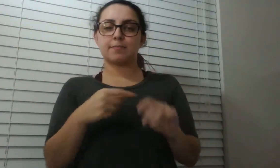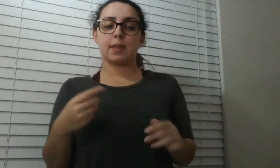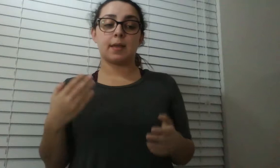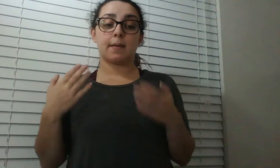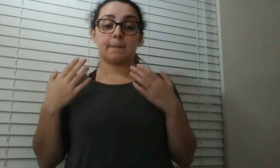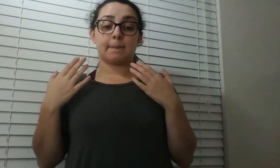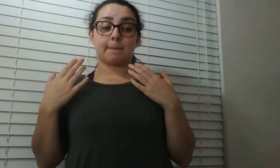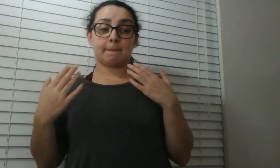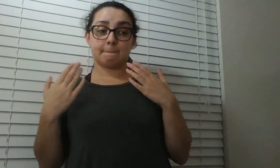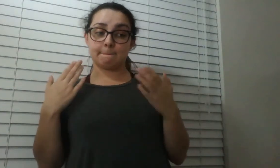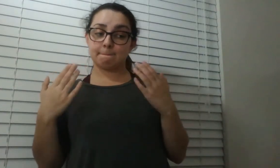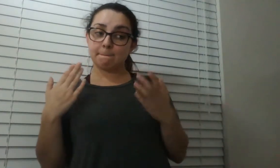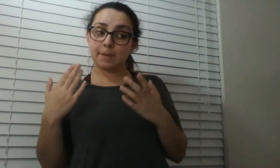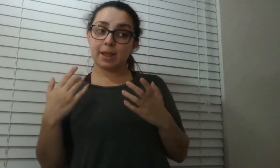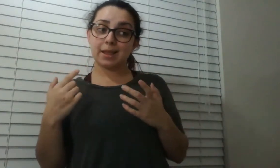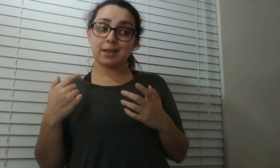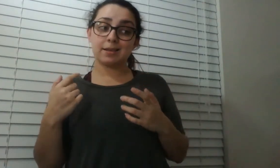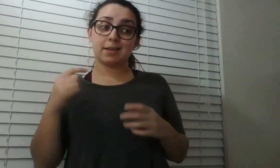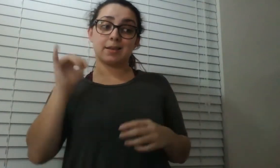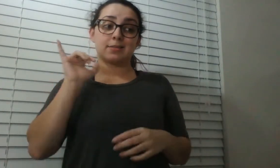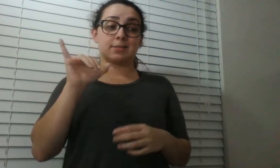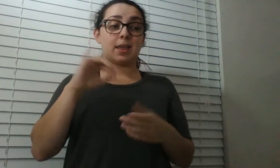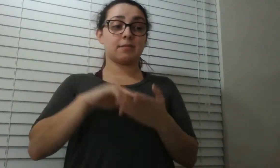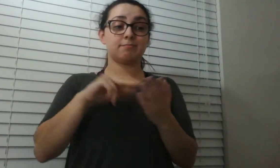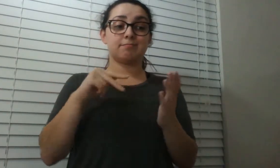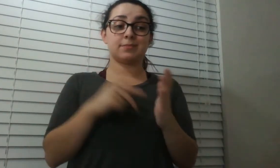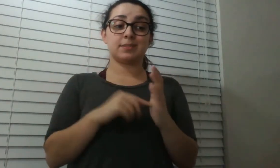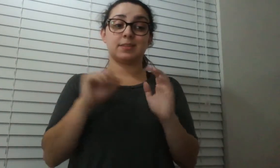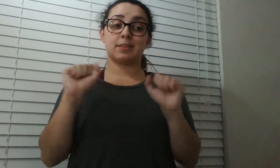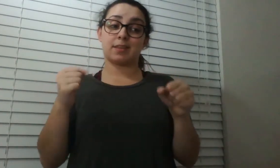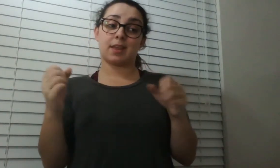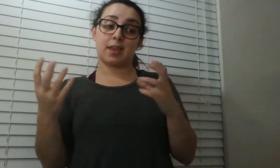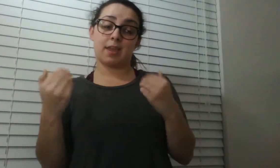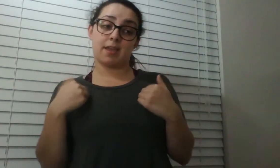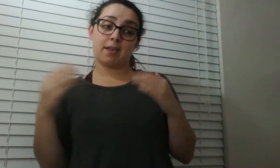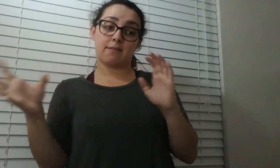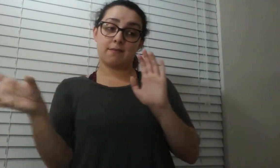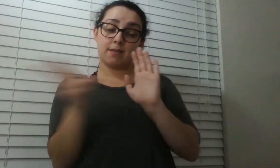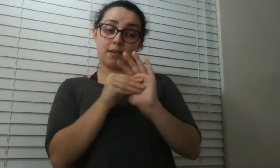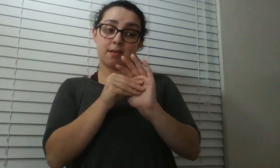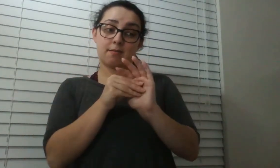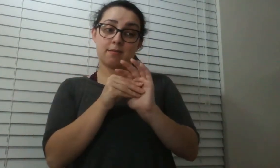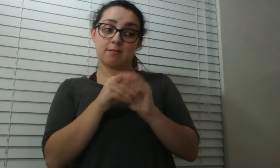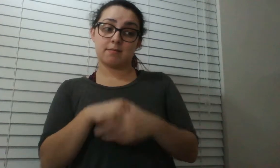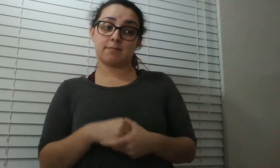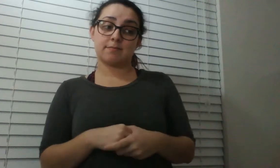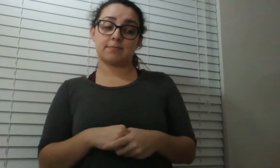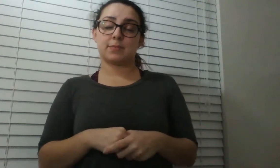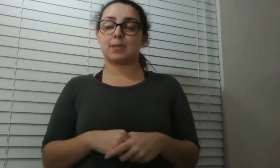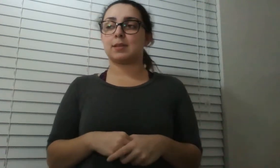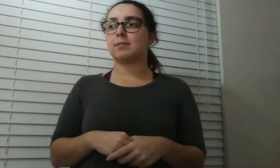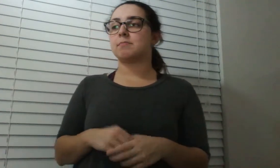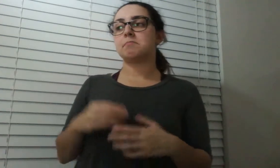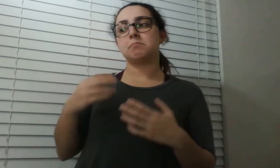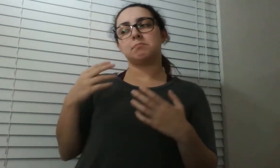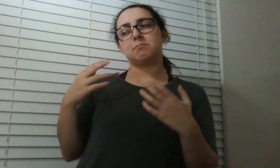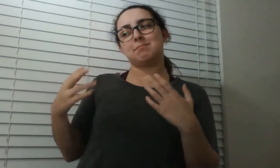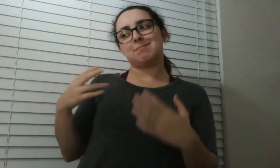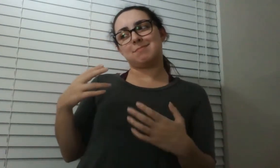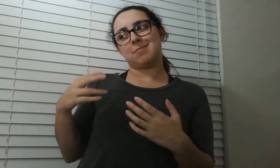in the copy too. I think you might be. Do you agree with me? I think I might. I've always explained it to myself through